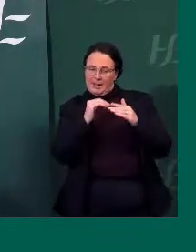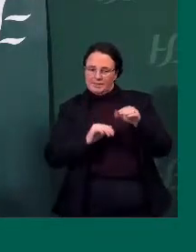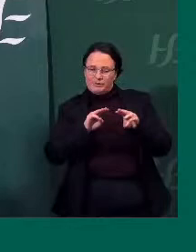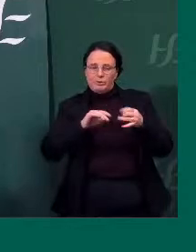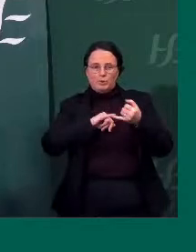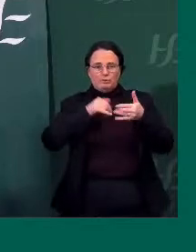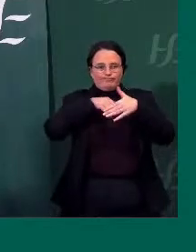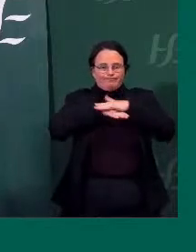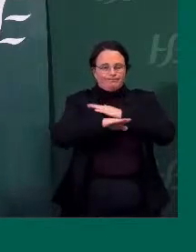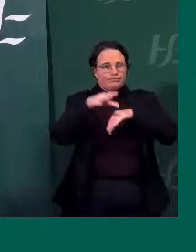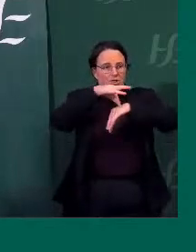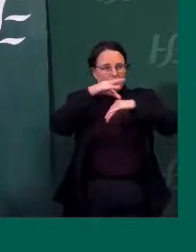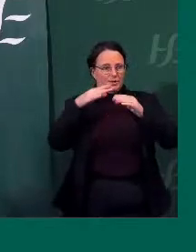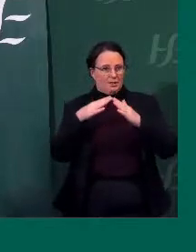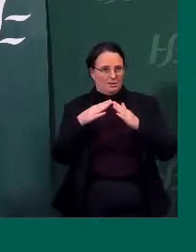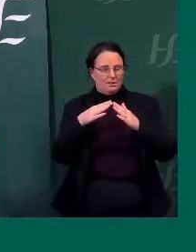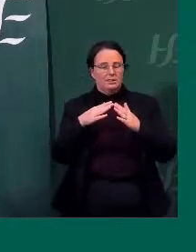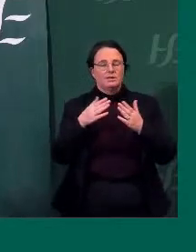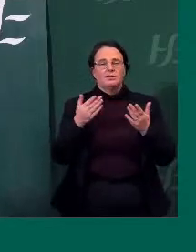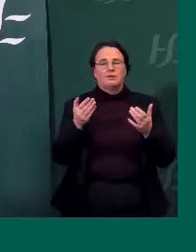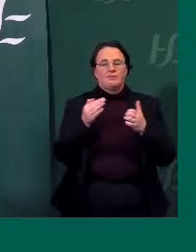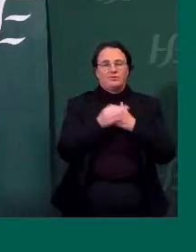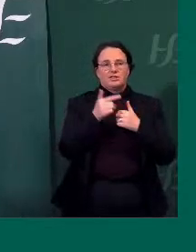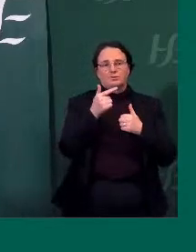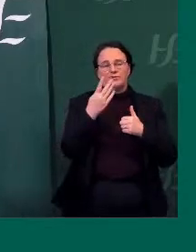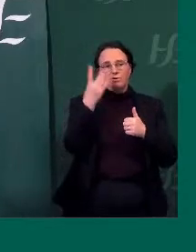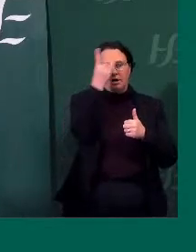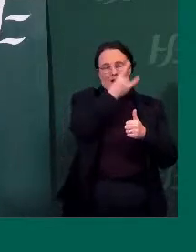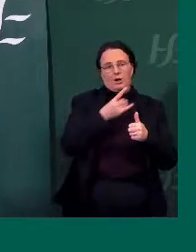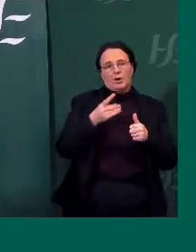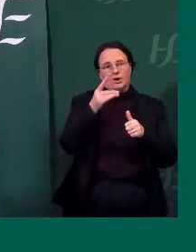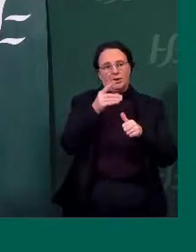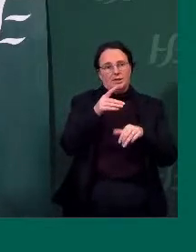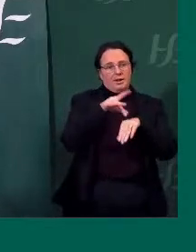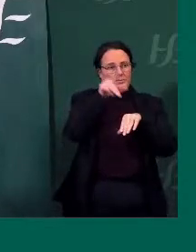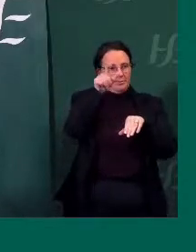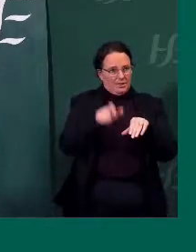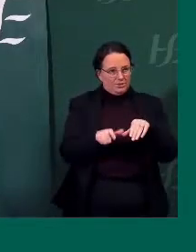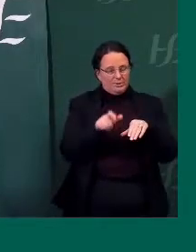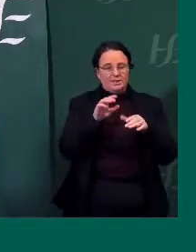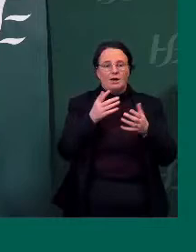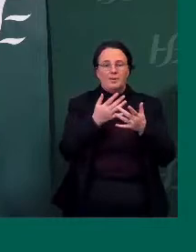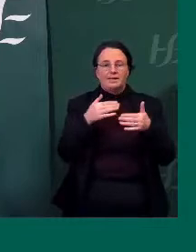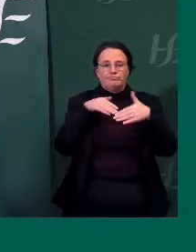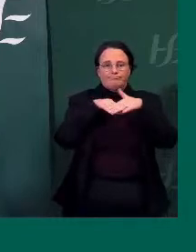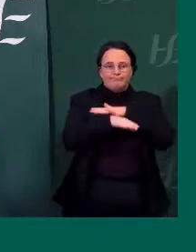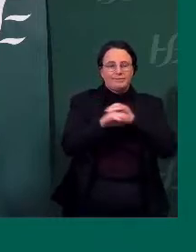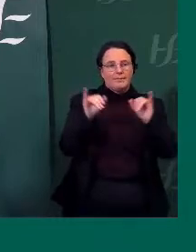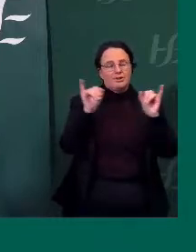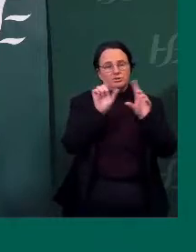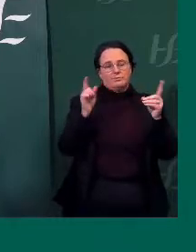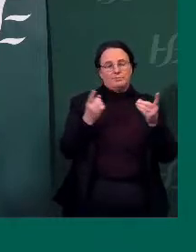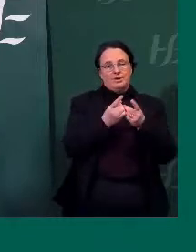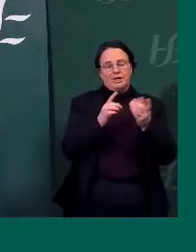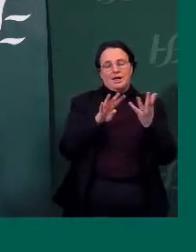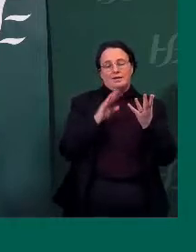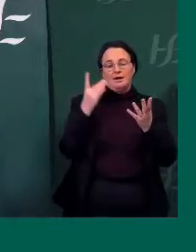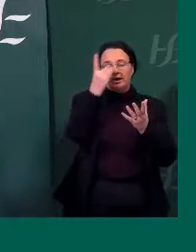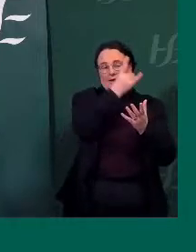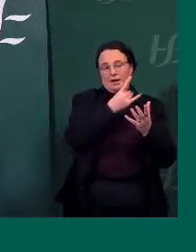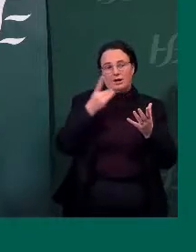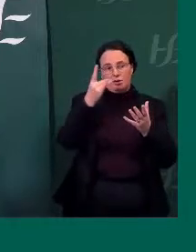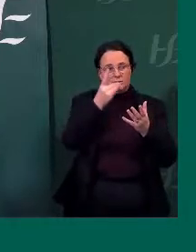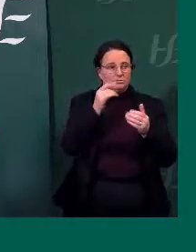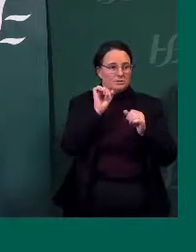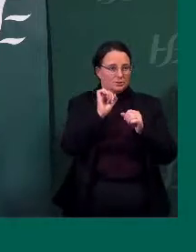number of attendances. In terms of our 24-hour patient experience time, that's for everybody attending the emergency department. Our 9-hour patient experience